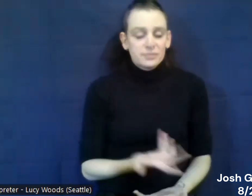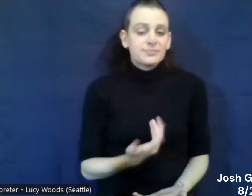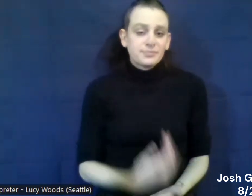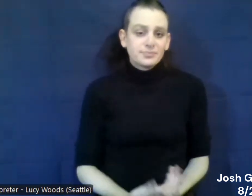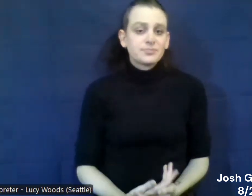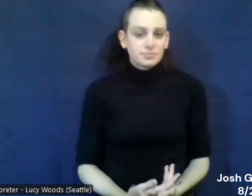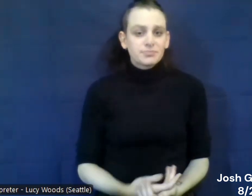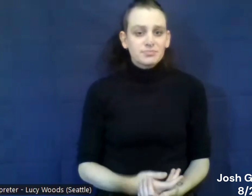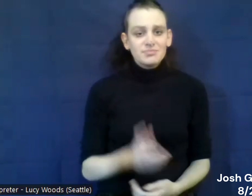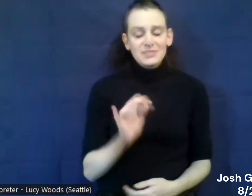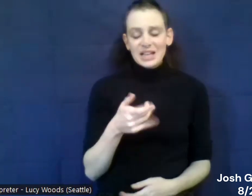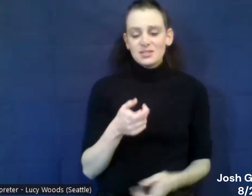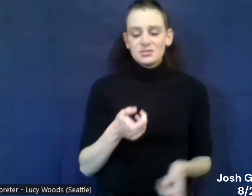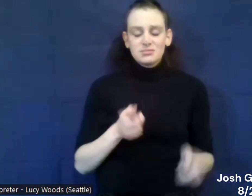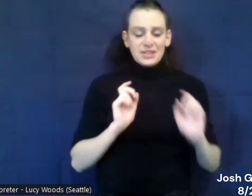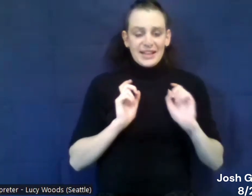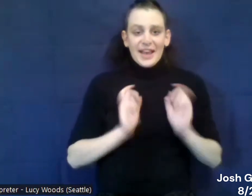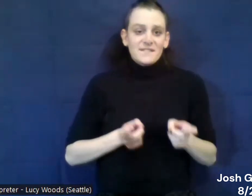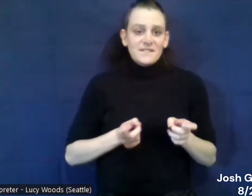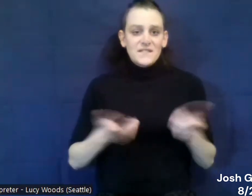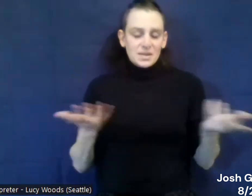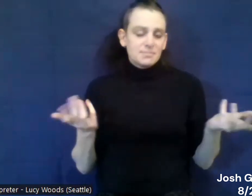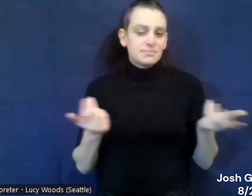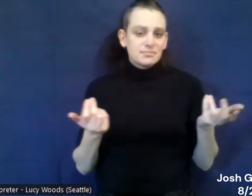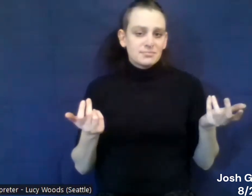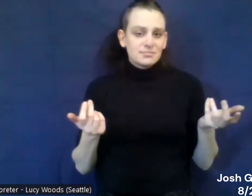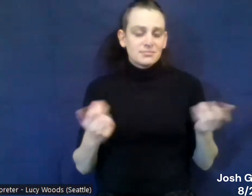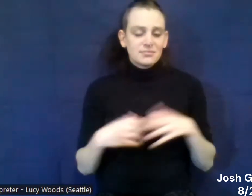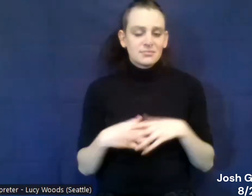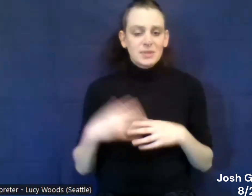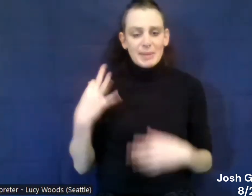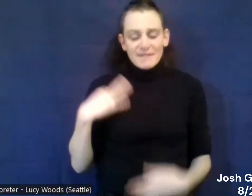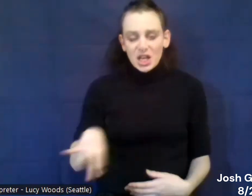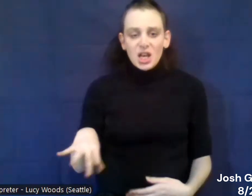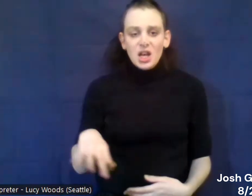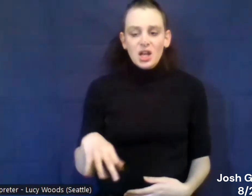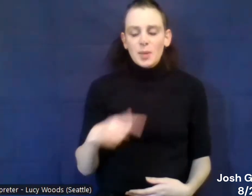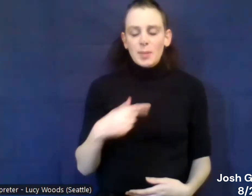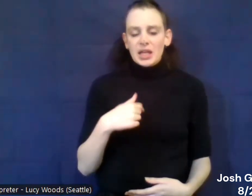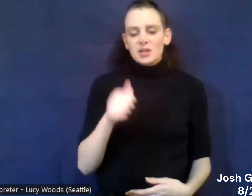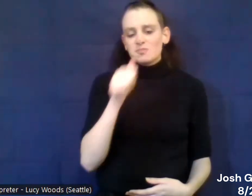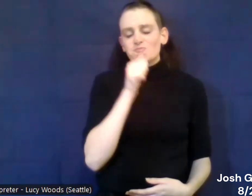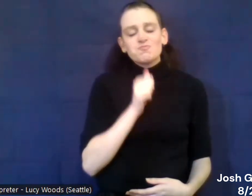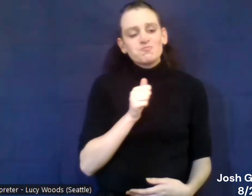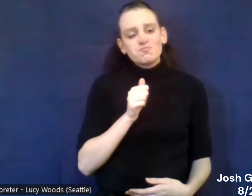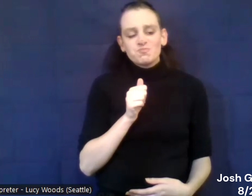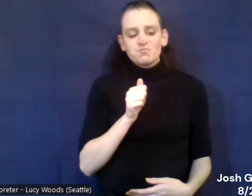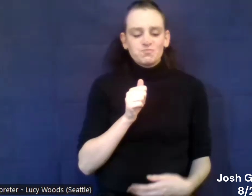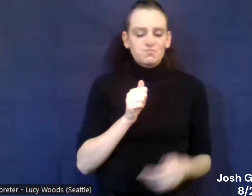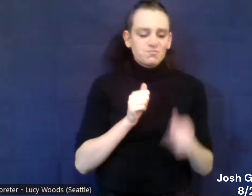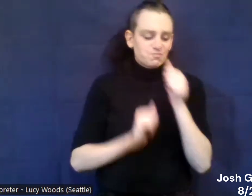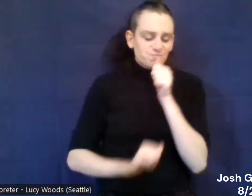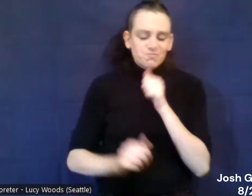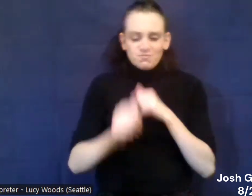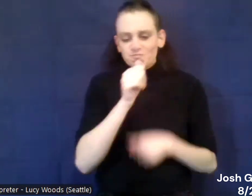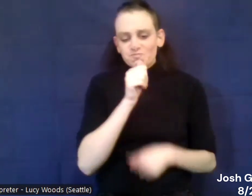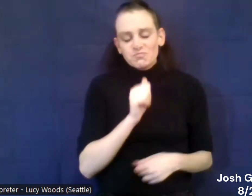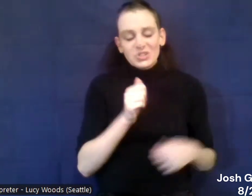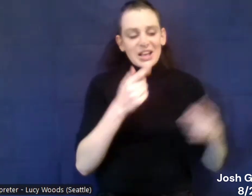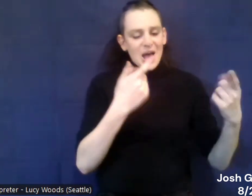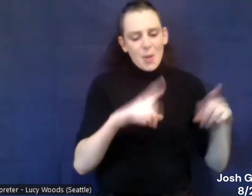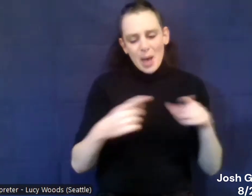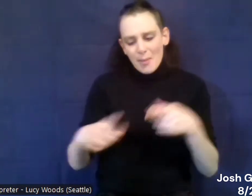that's such a gift. Even the difficulties that I had to go through to get here, I'm so grateful that they happened as early as they